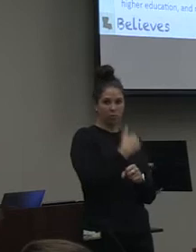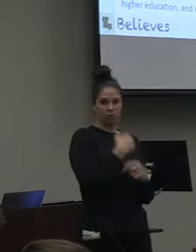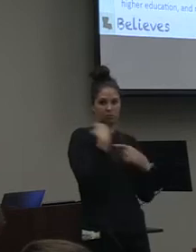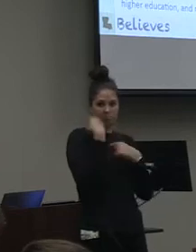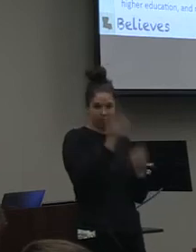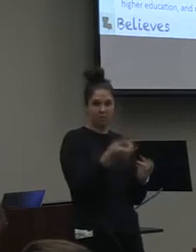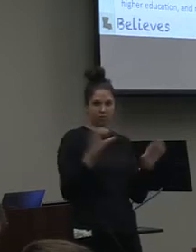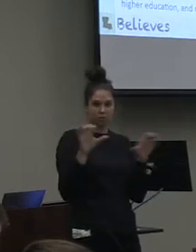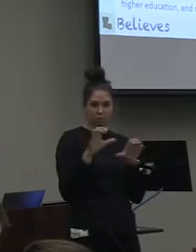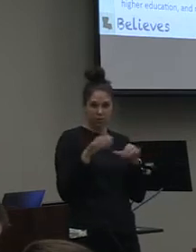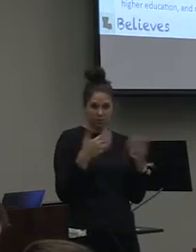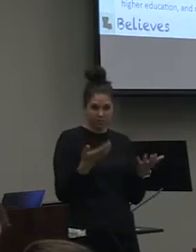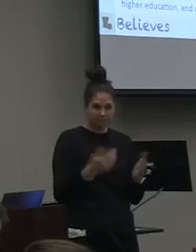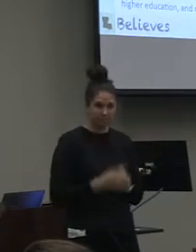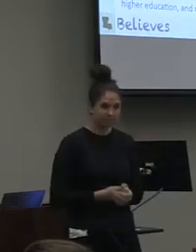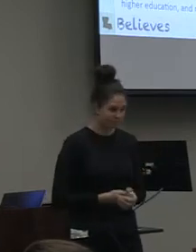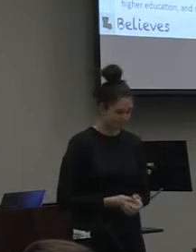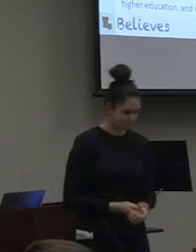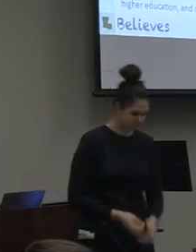doing.